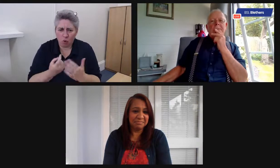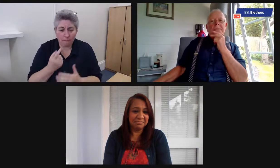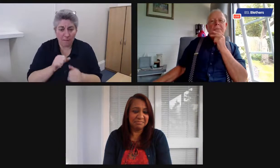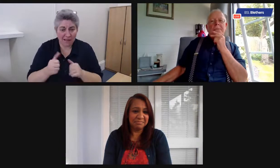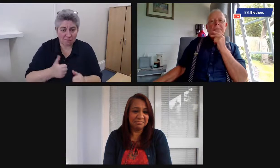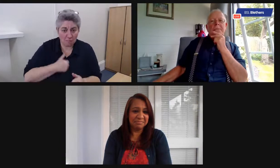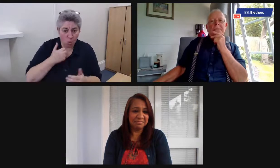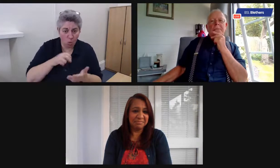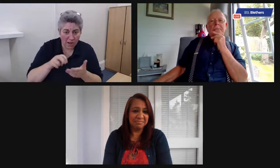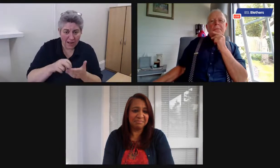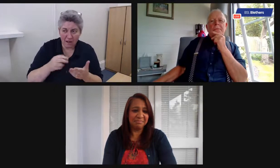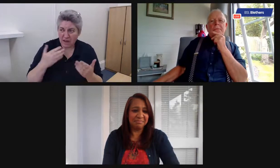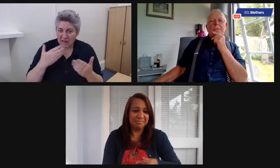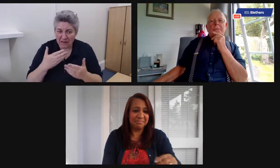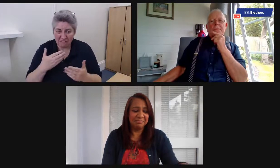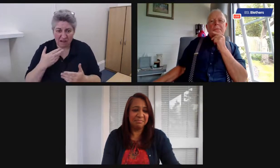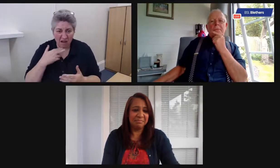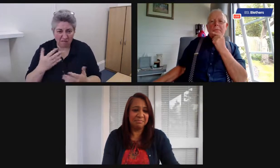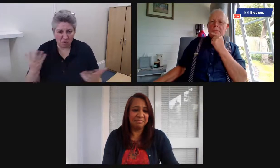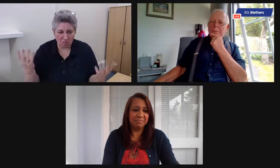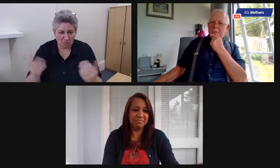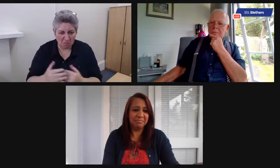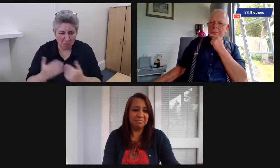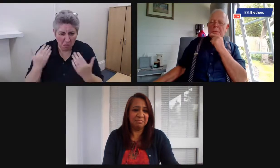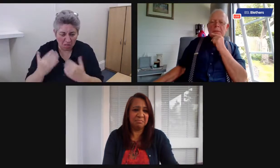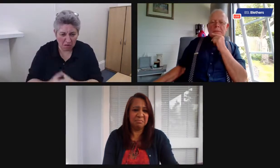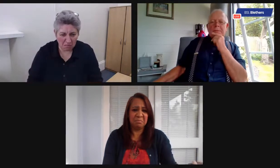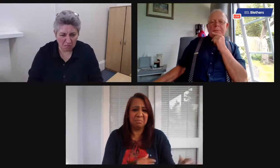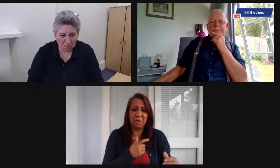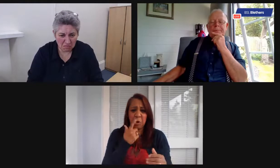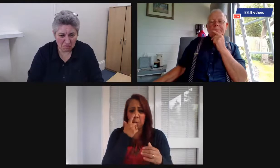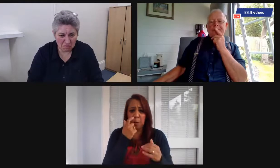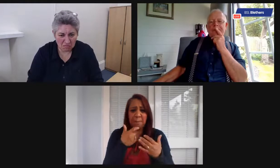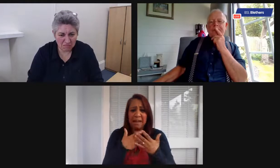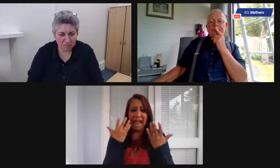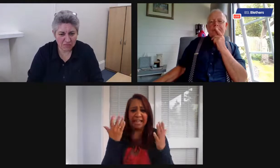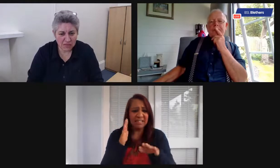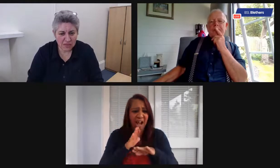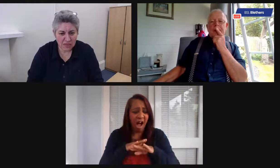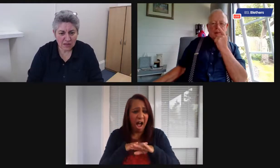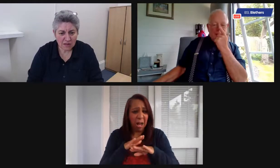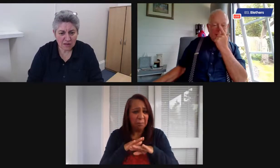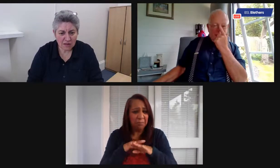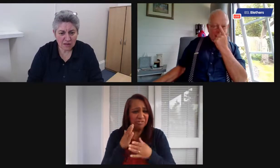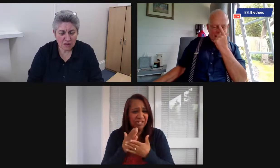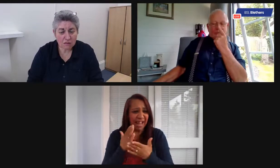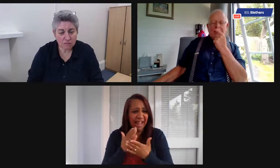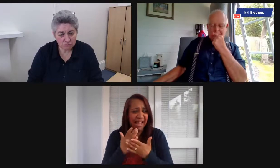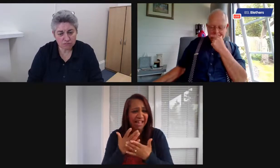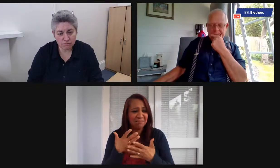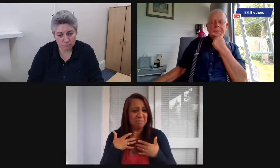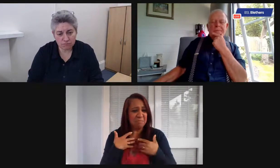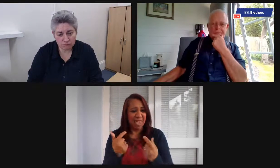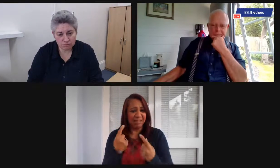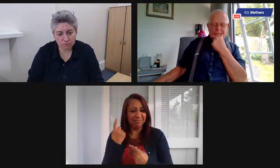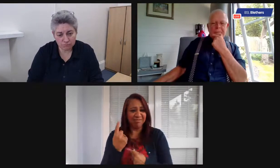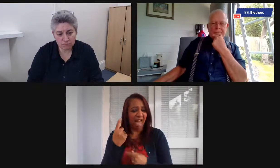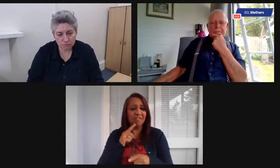to nature? Is it better to go maybe in the morning or the evening? Or, well, do you know what, Afro?